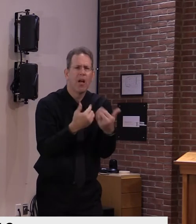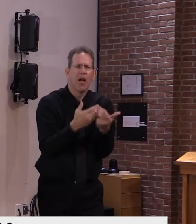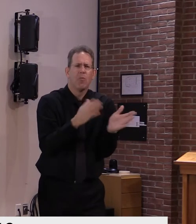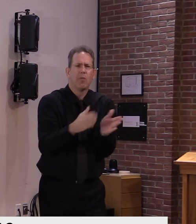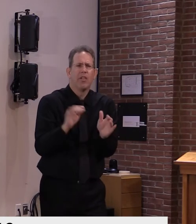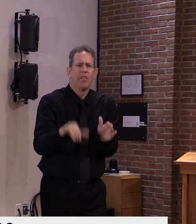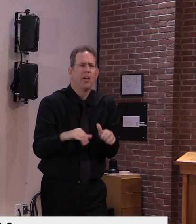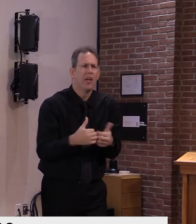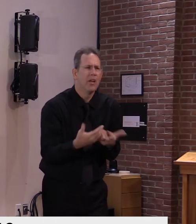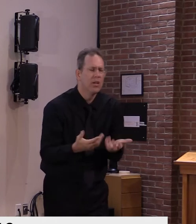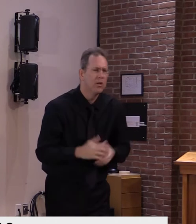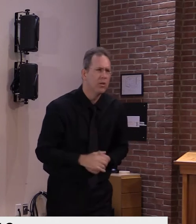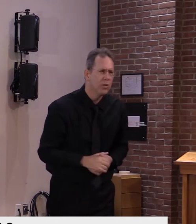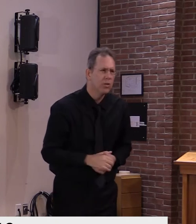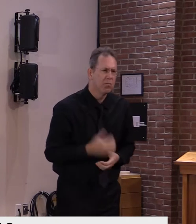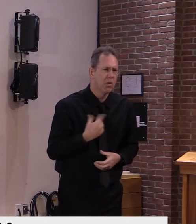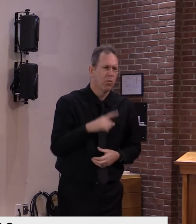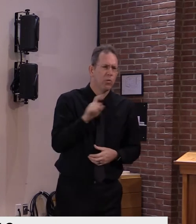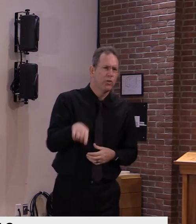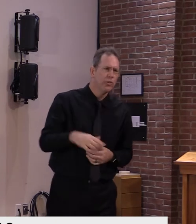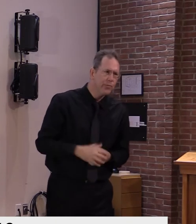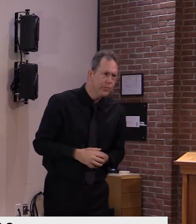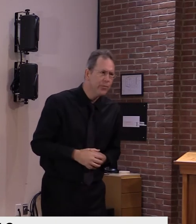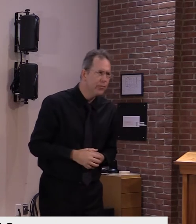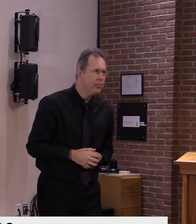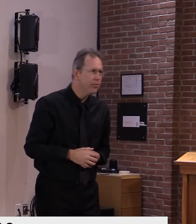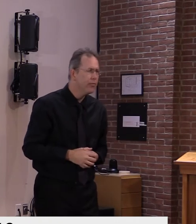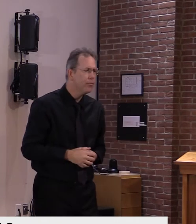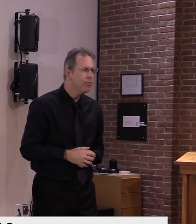some things are